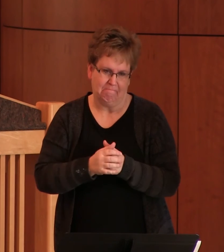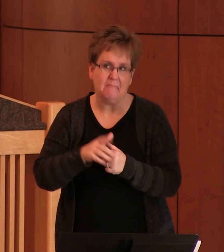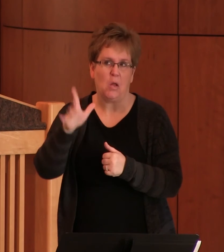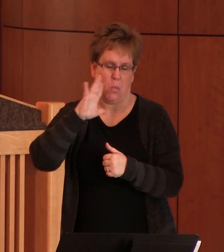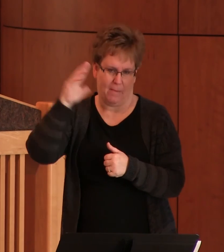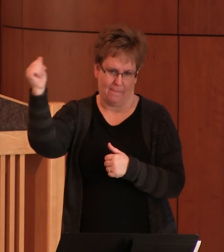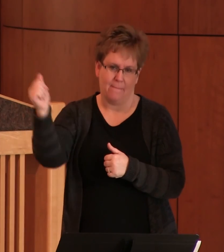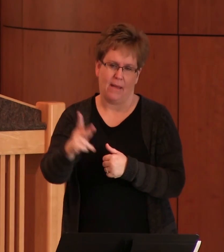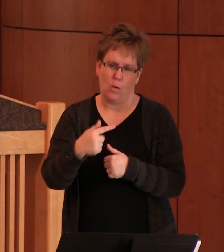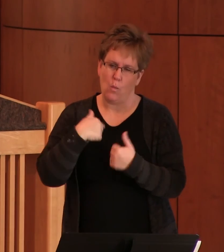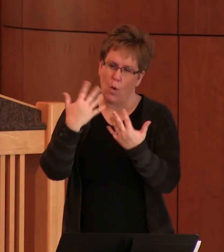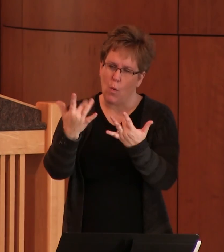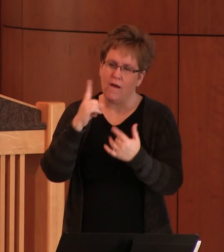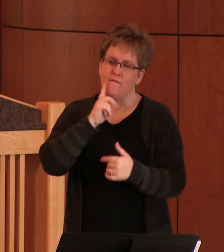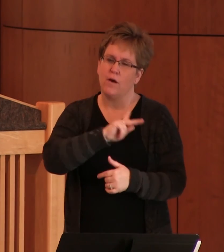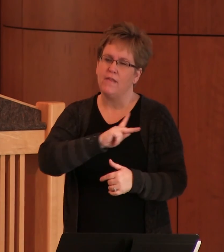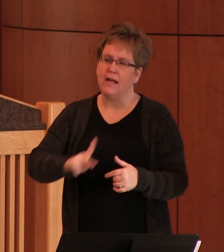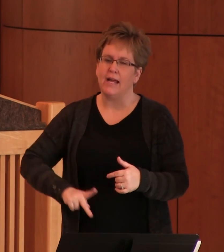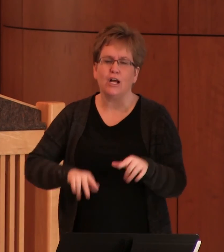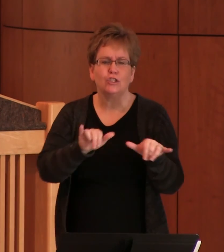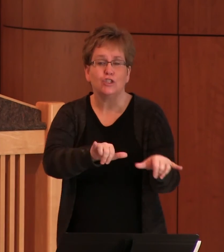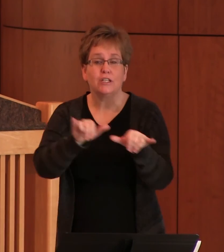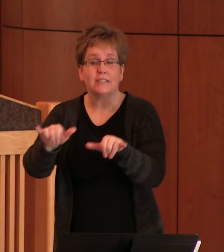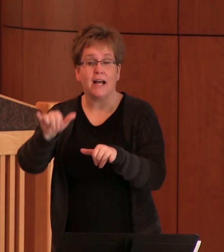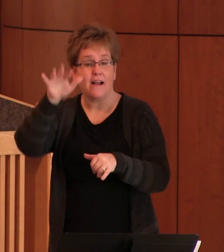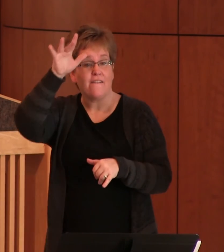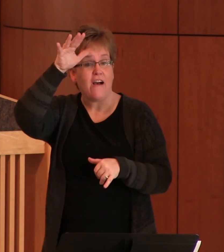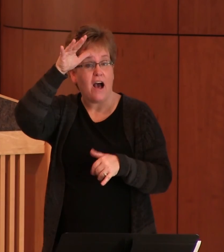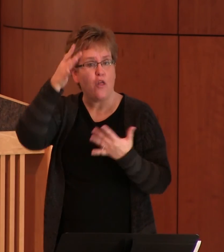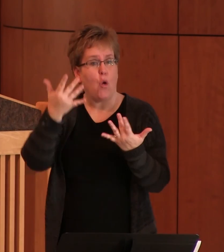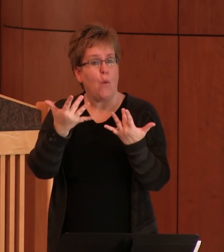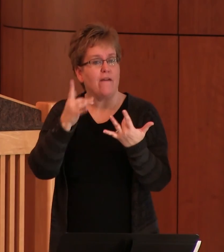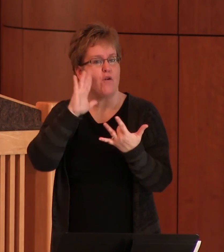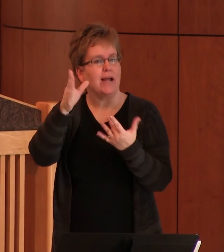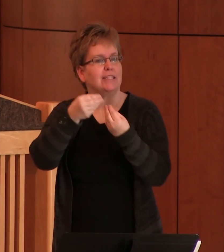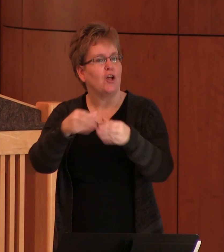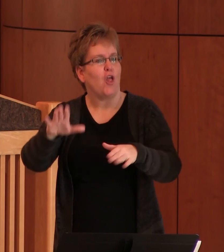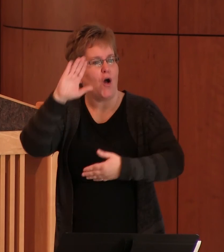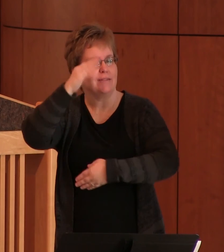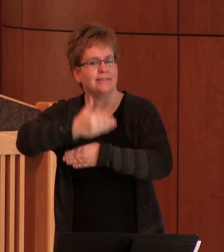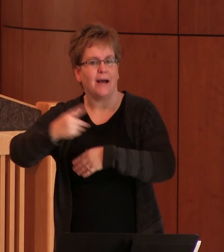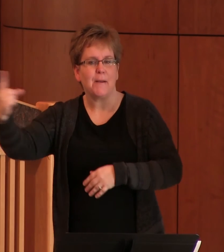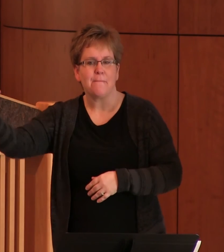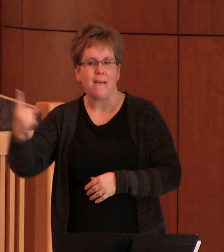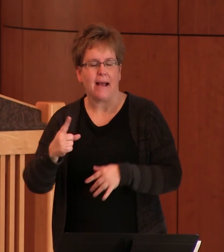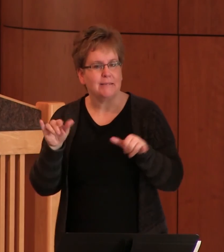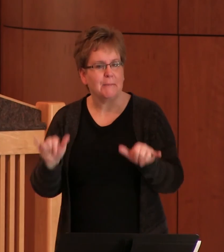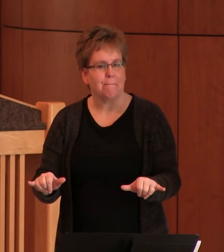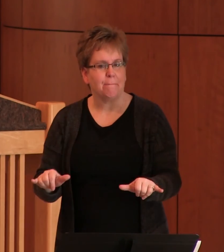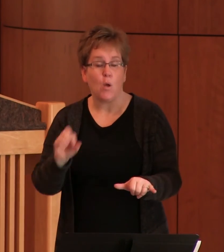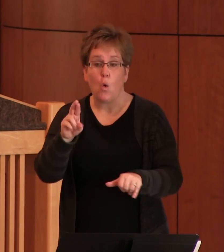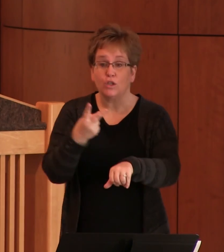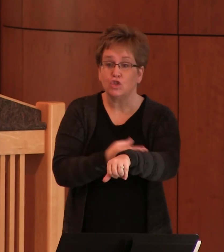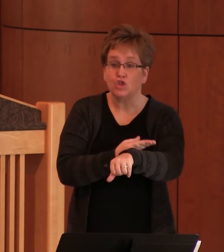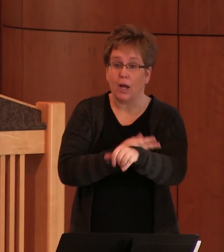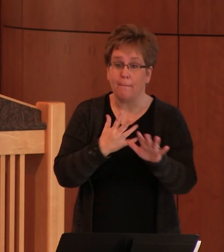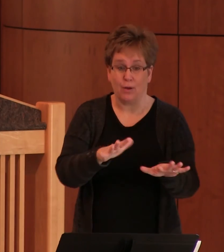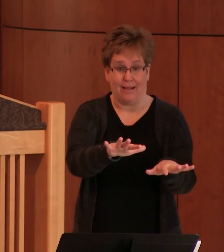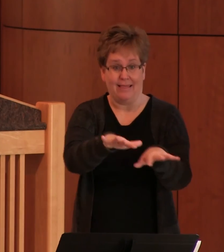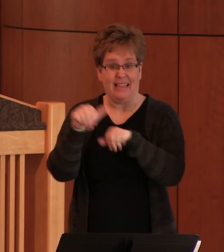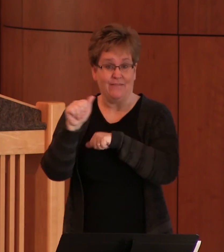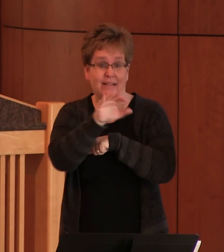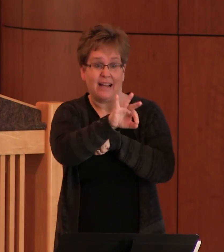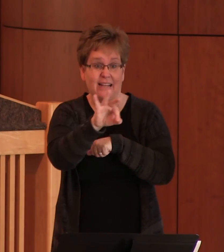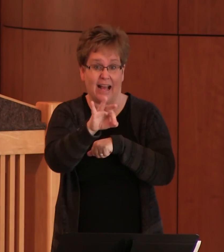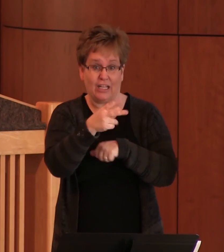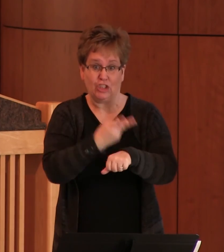It's a king who we wait for like the father waits for his prodigal child to return. Or like the shepherd who leaves the